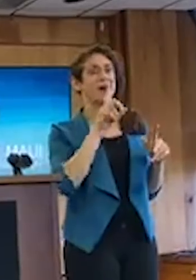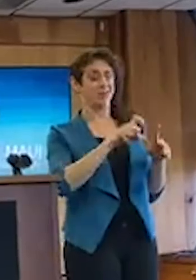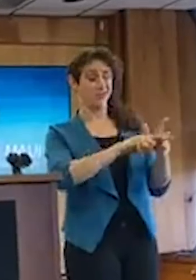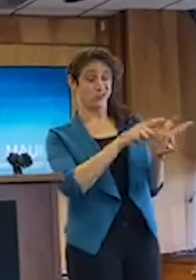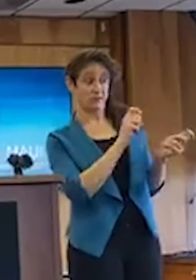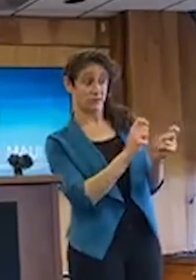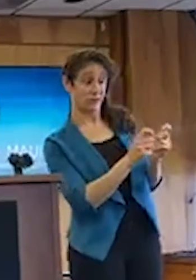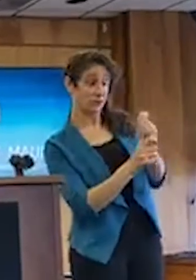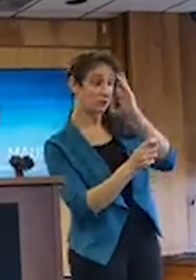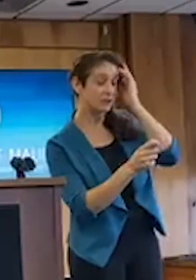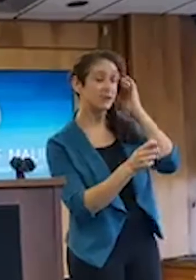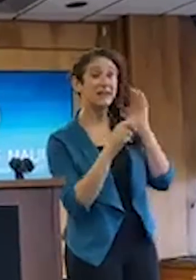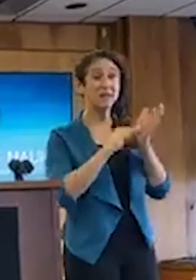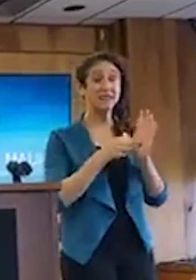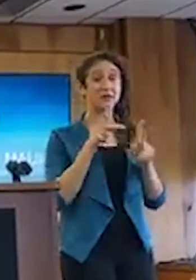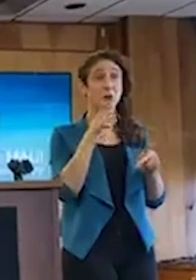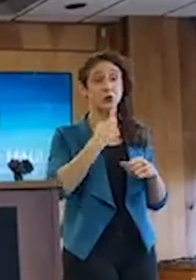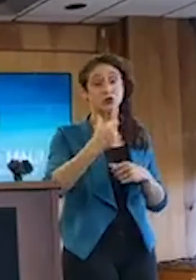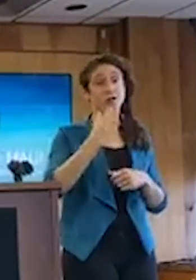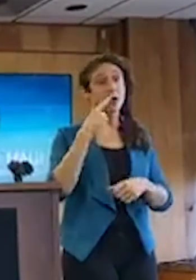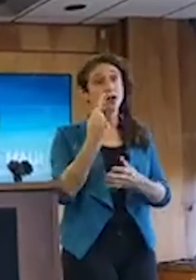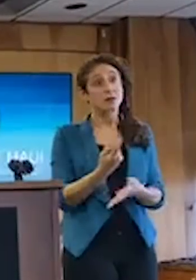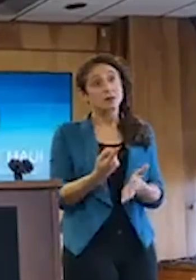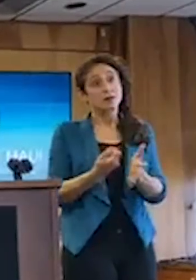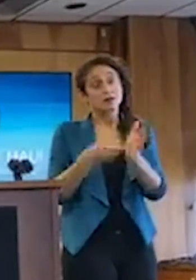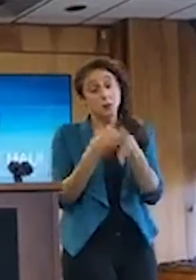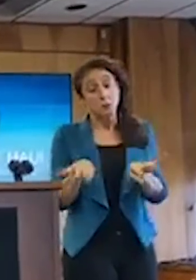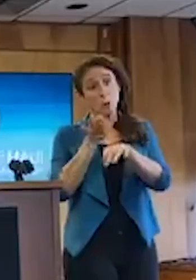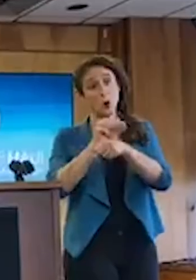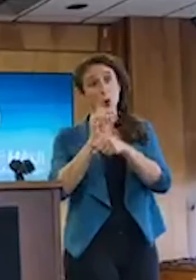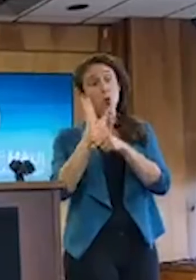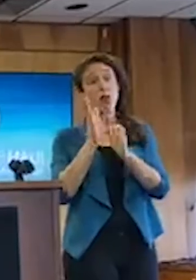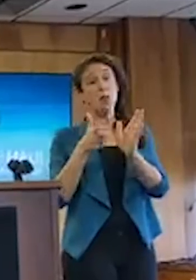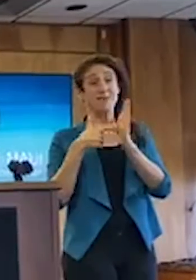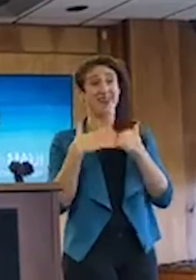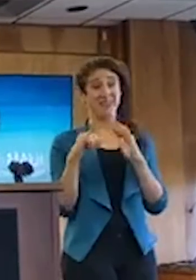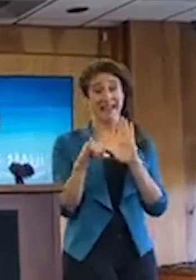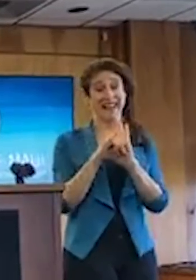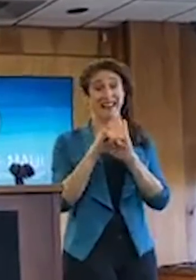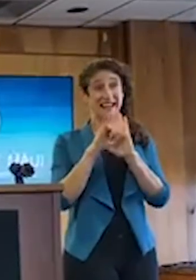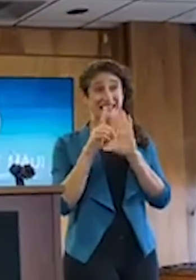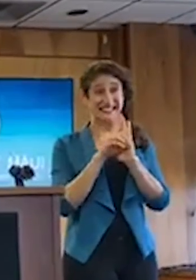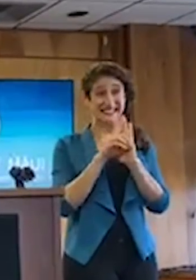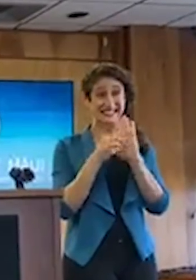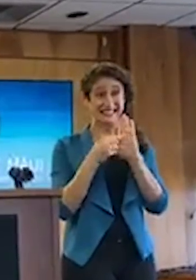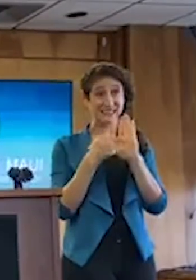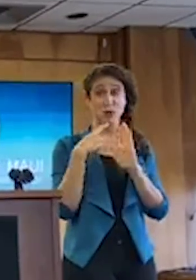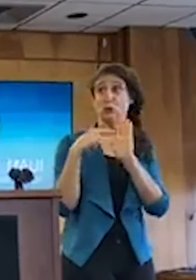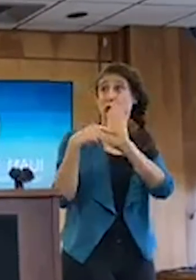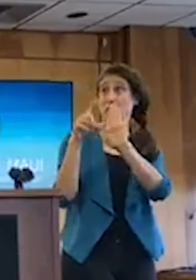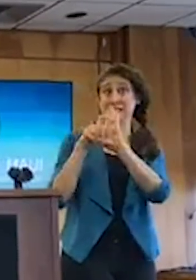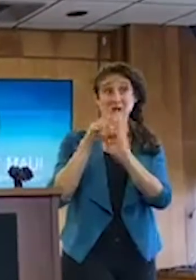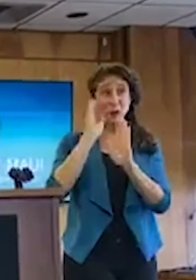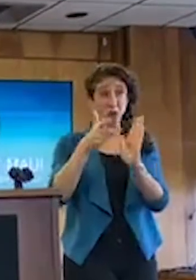this time, we are working on a program for identification purposes for these various workers in various operations throughout the